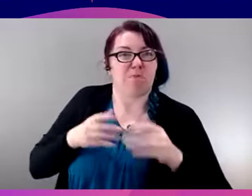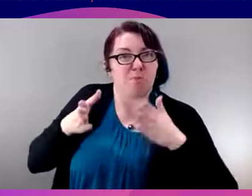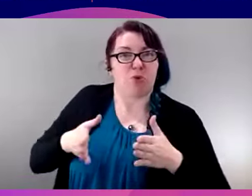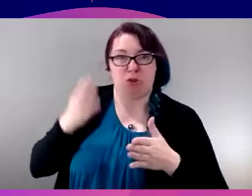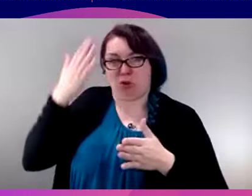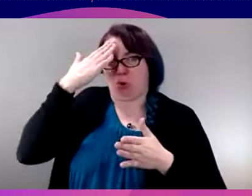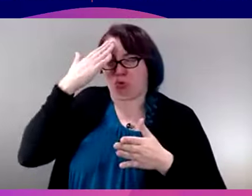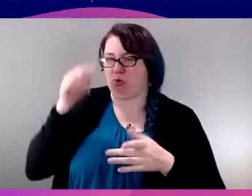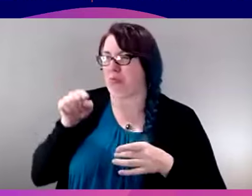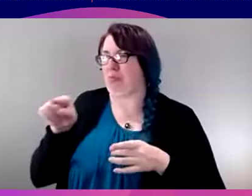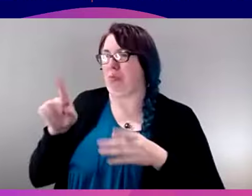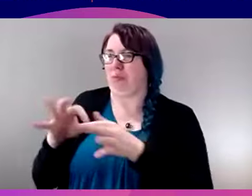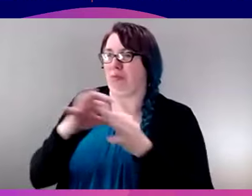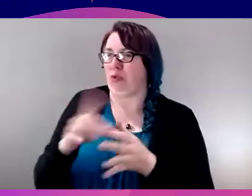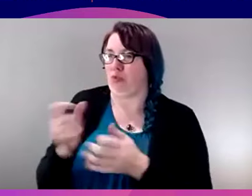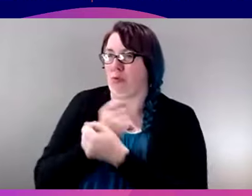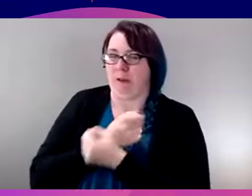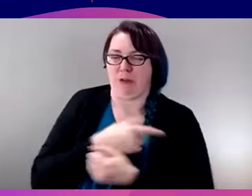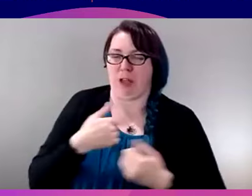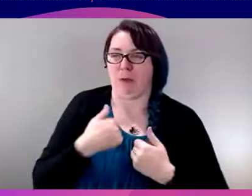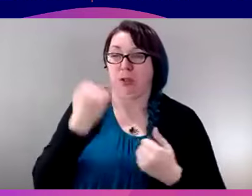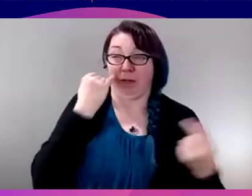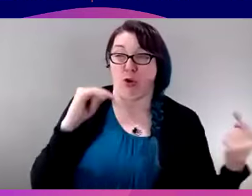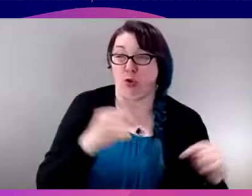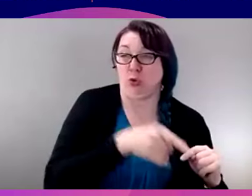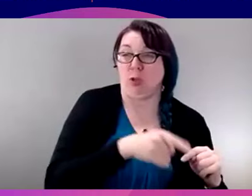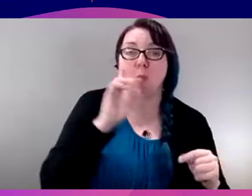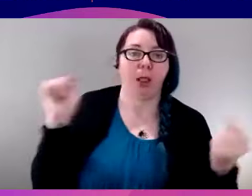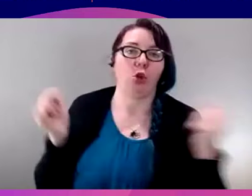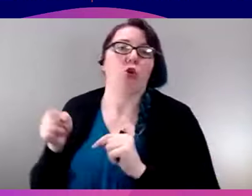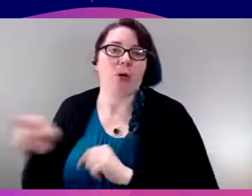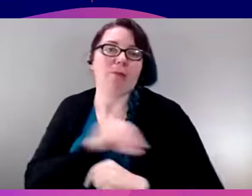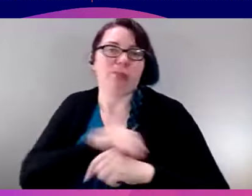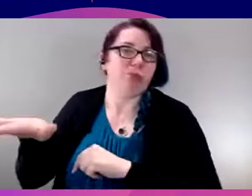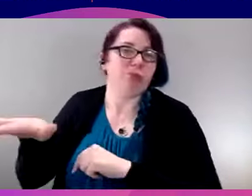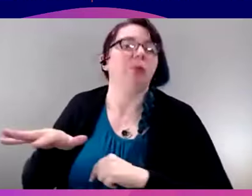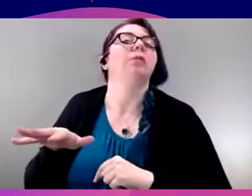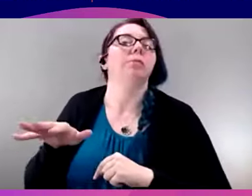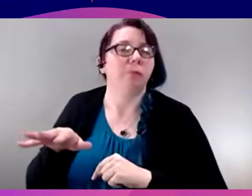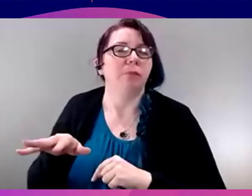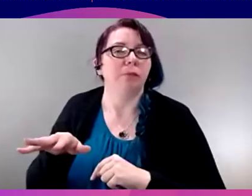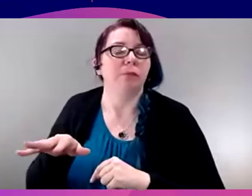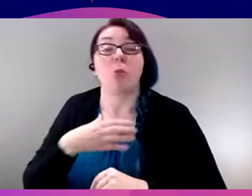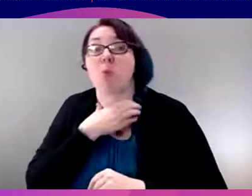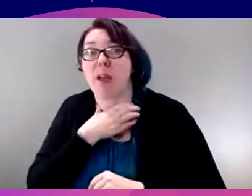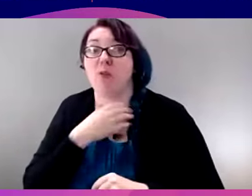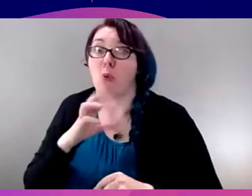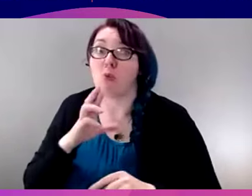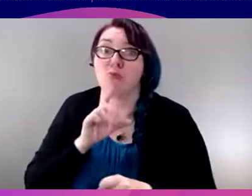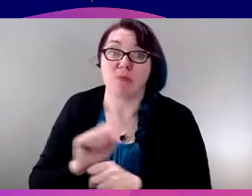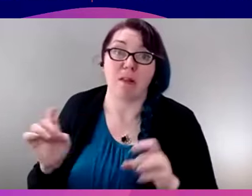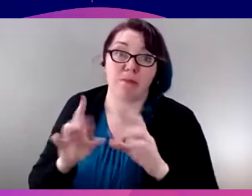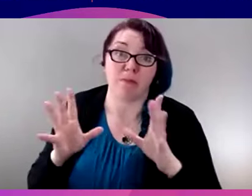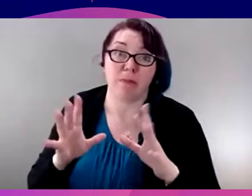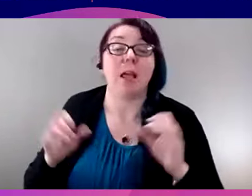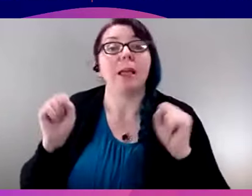hurting the survivor through being physically abusive or threatening physical abuse. But it can also look like